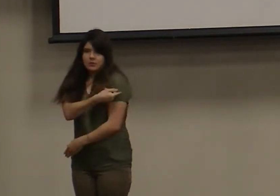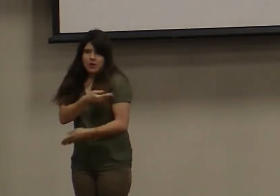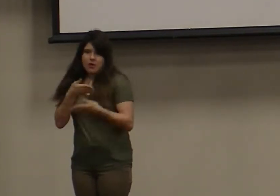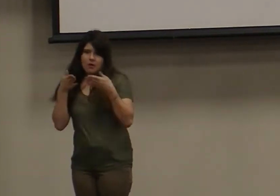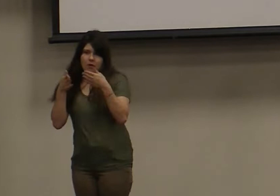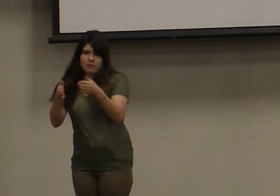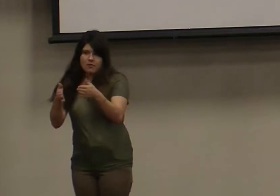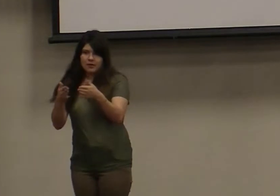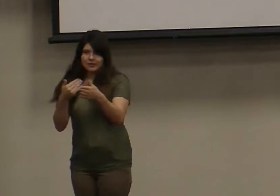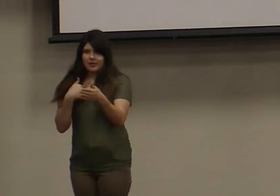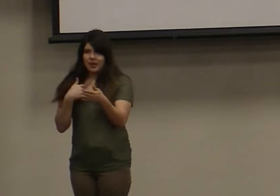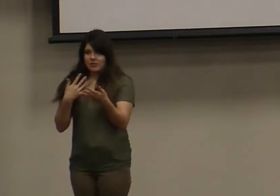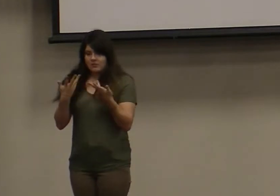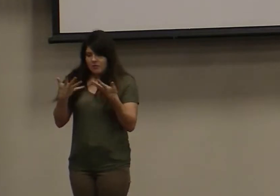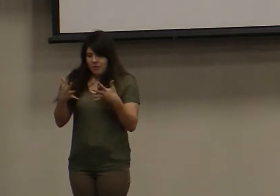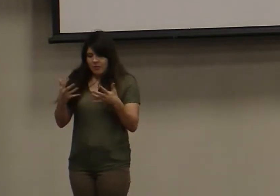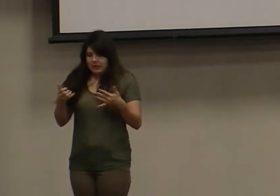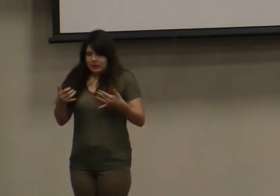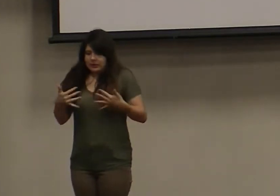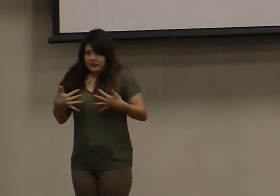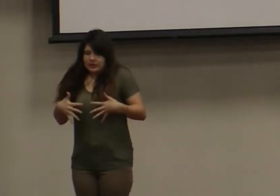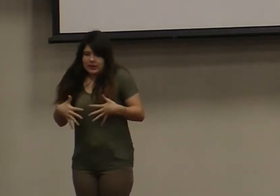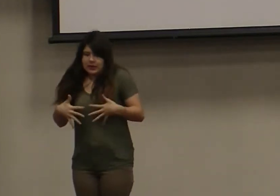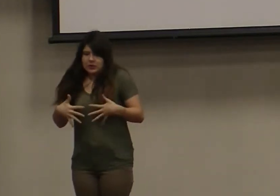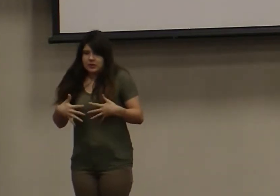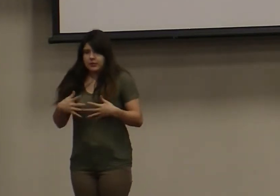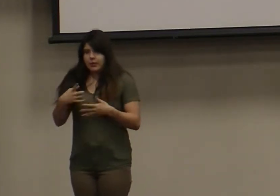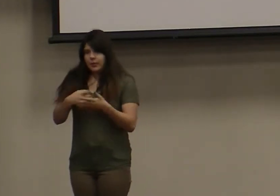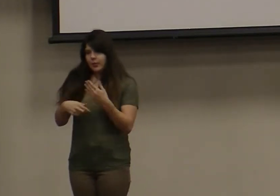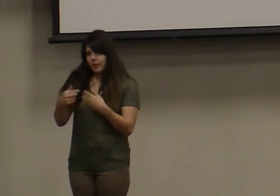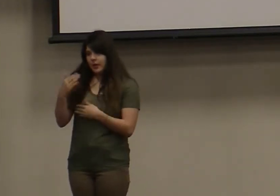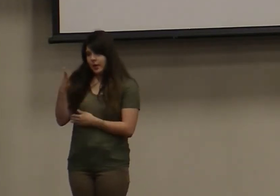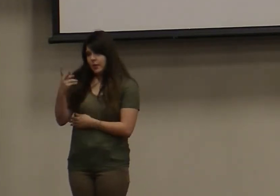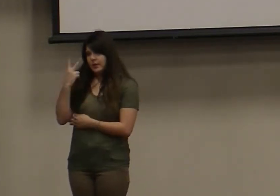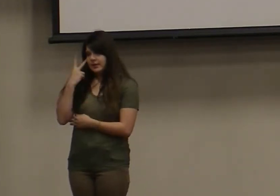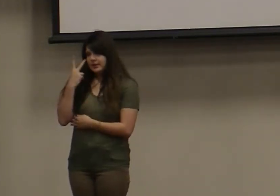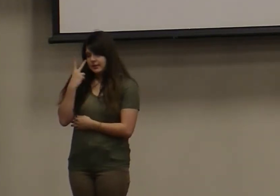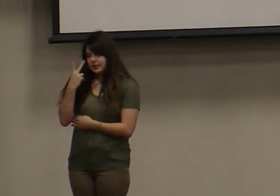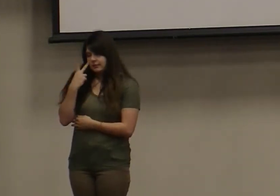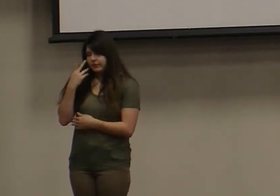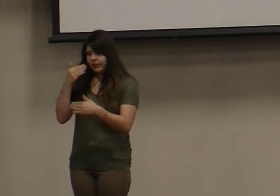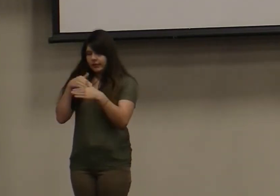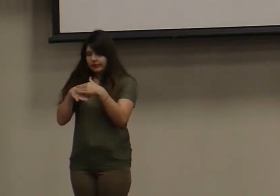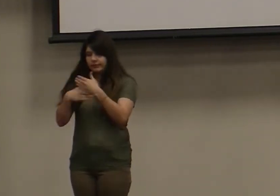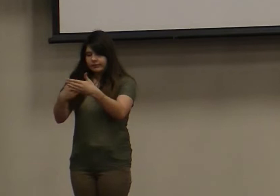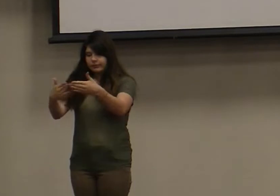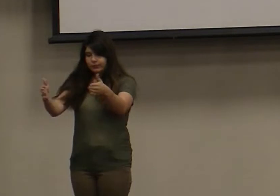I was already a little anxious as to what I would see as I entered into the room.